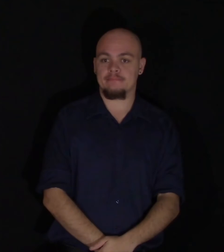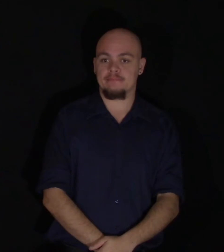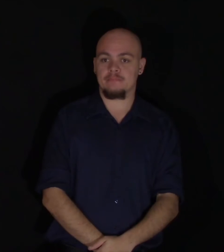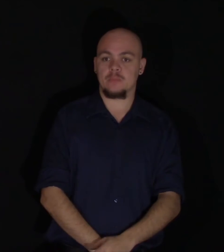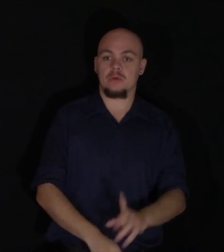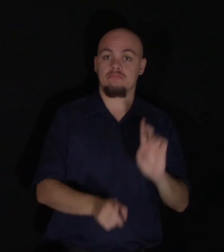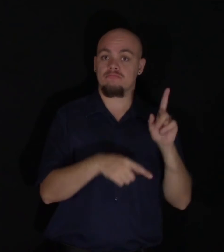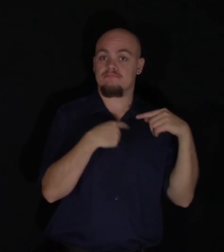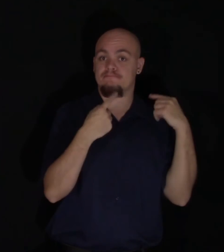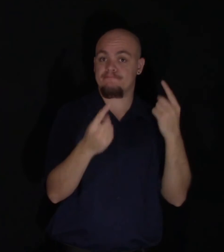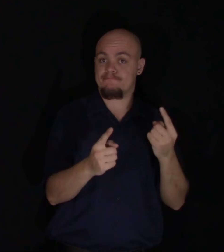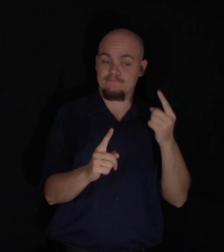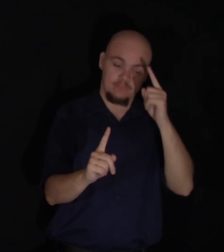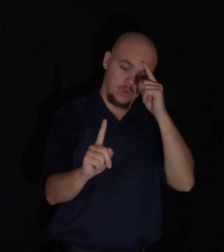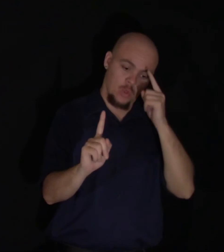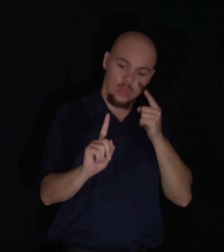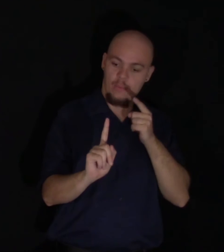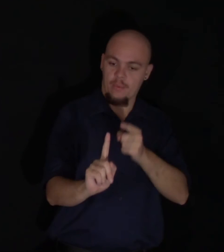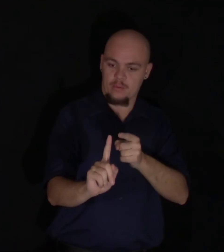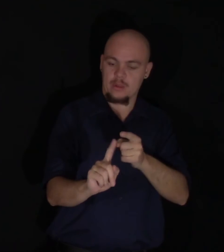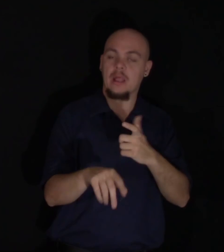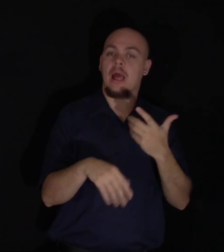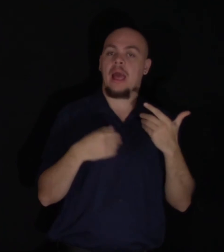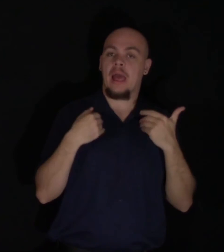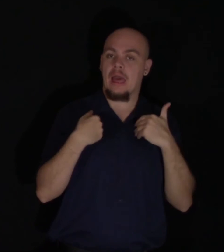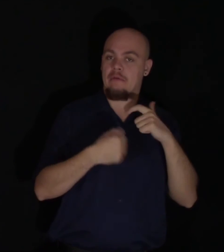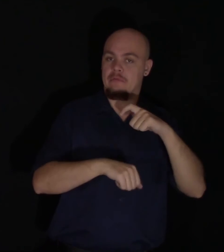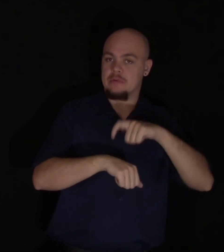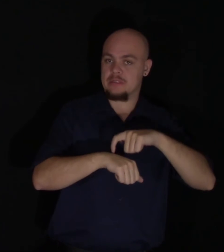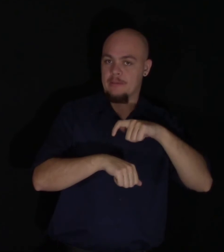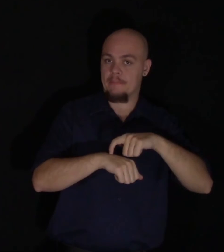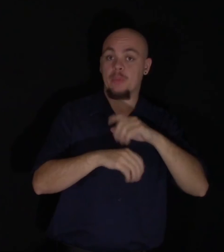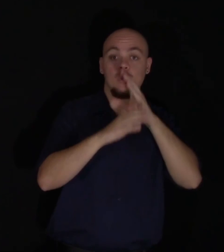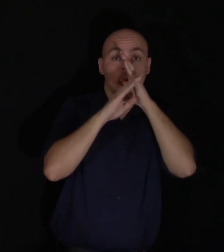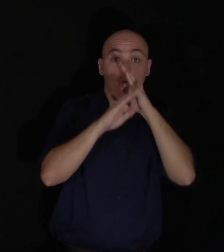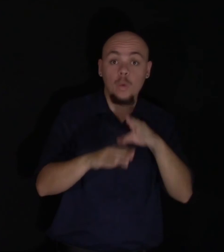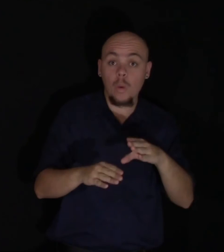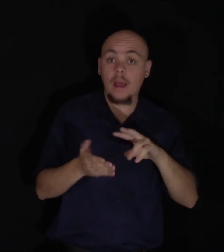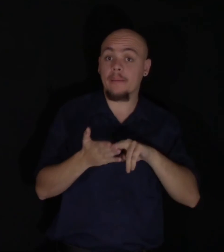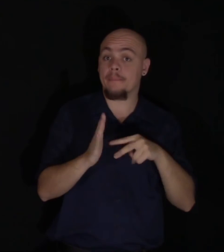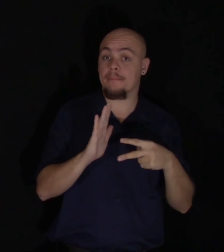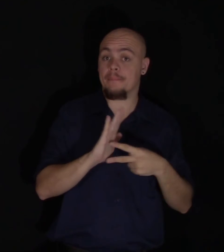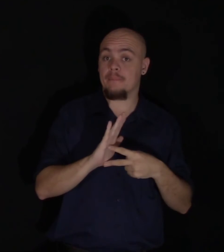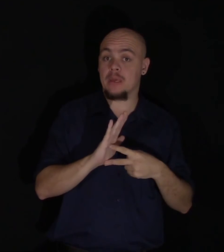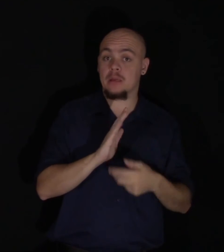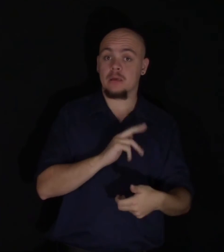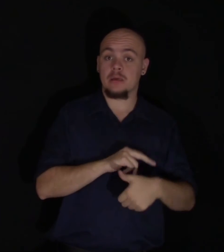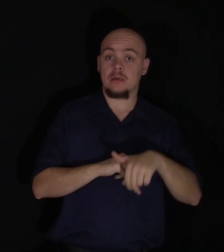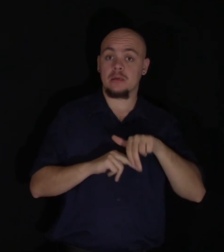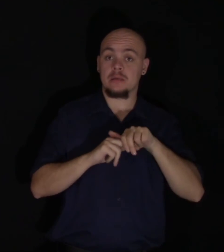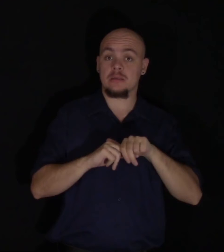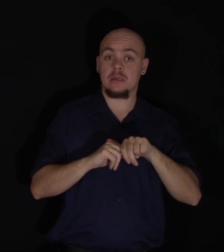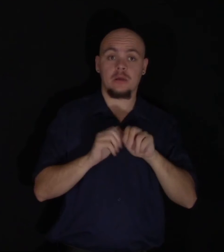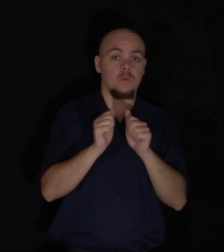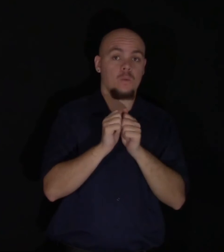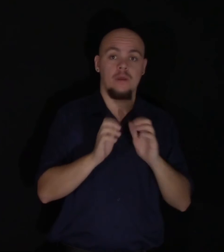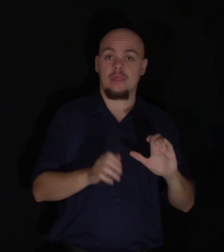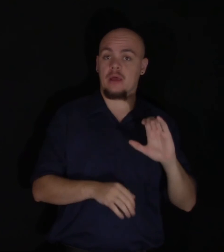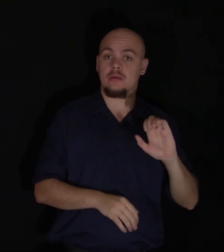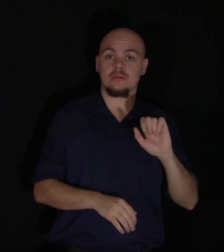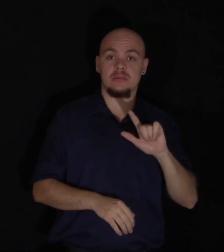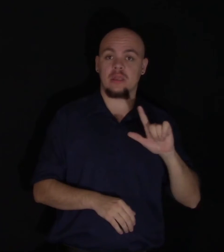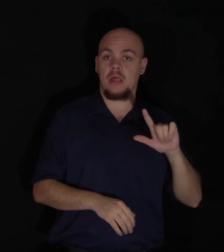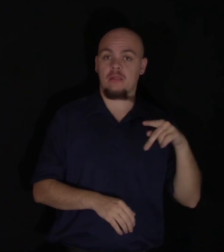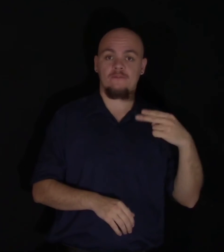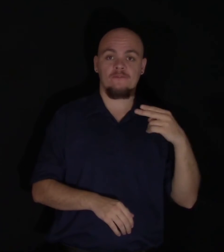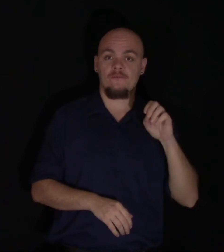point so far. So I took time, and here's what quiet looks like. Quiet is sitting with no cell phone even in the room,